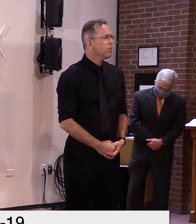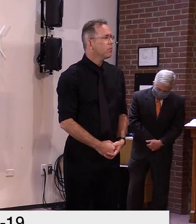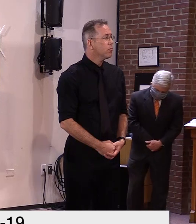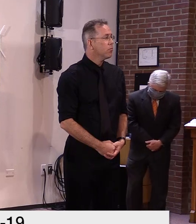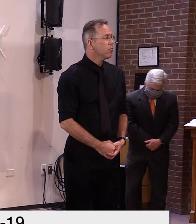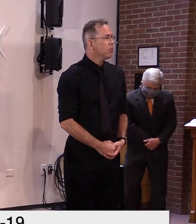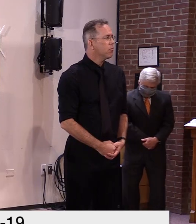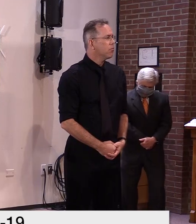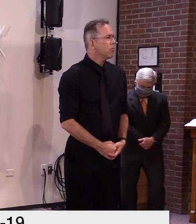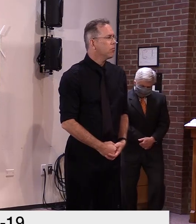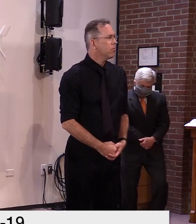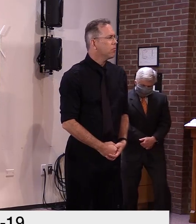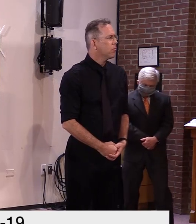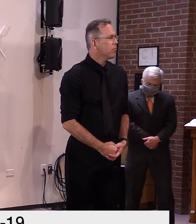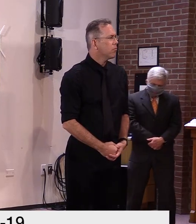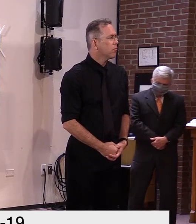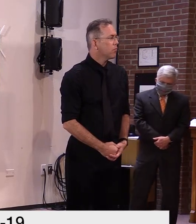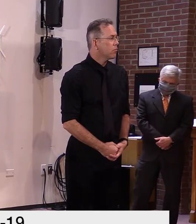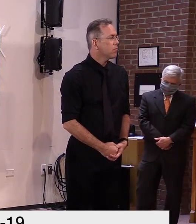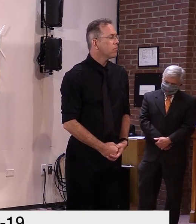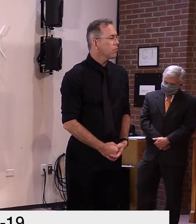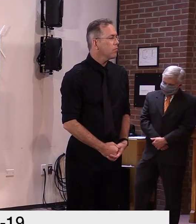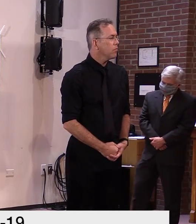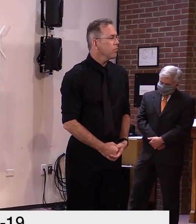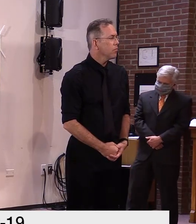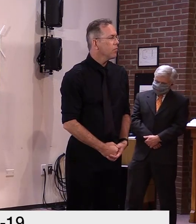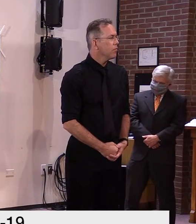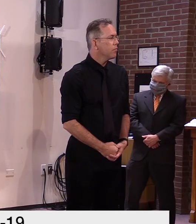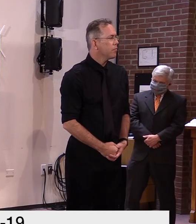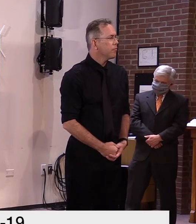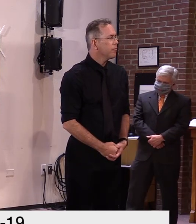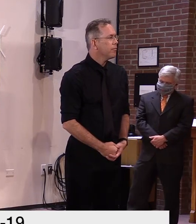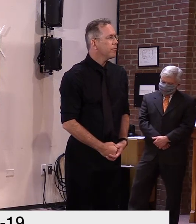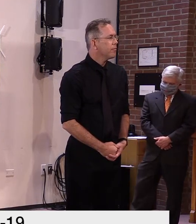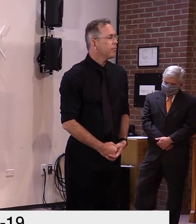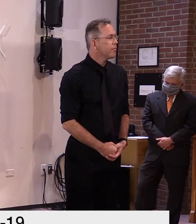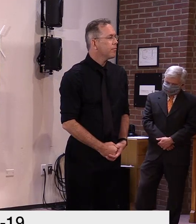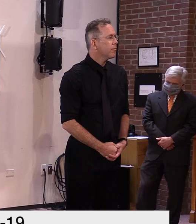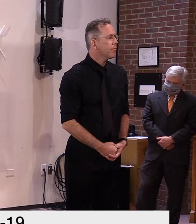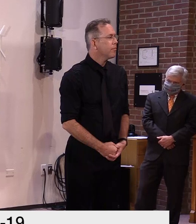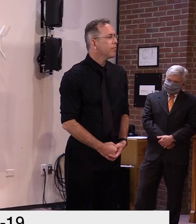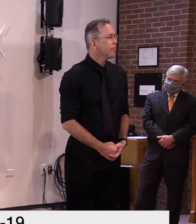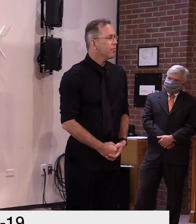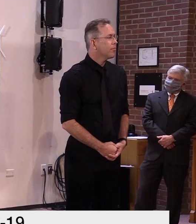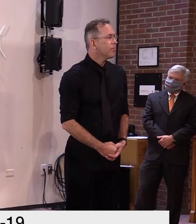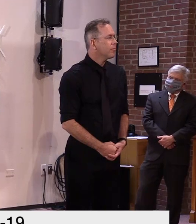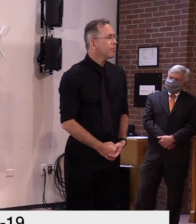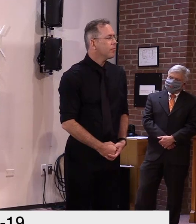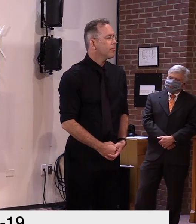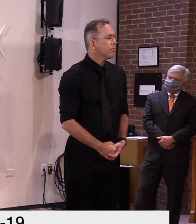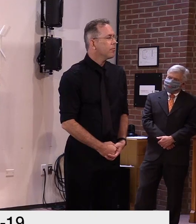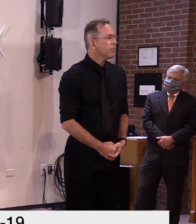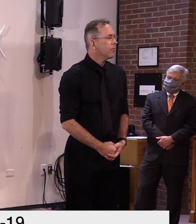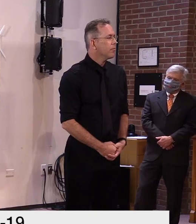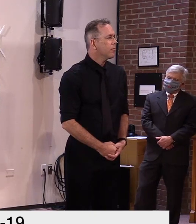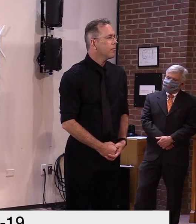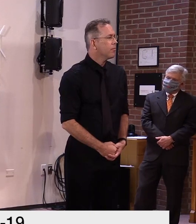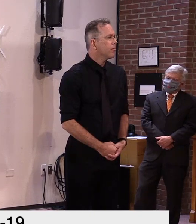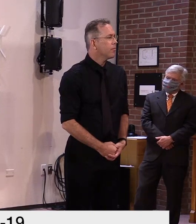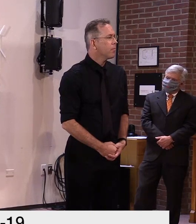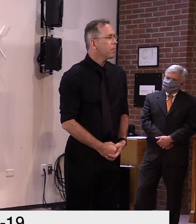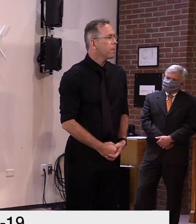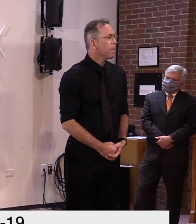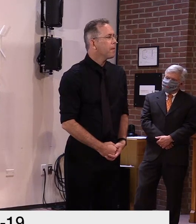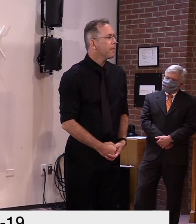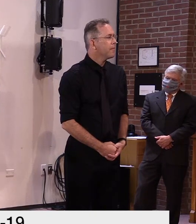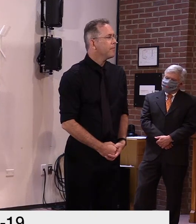change they see as necessary. They would prefer that they work under the Department of Mental Health. Do you share any of this concern, and will